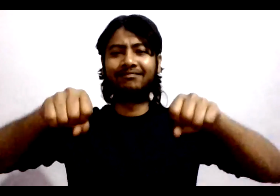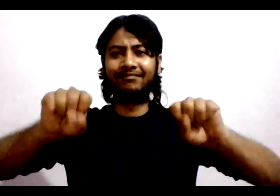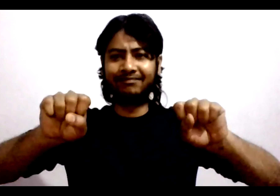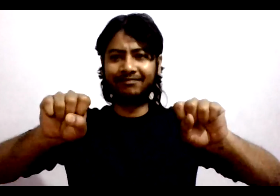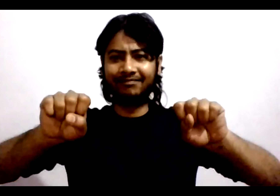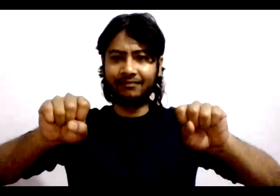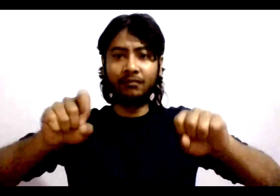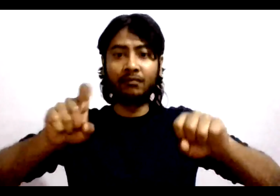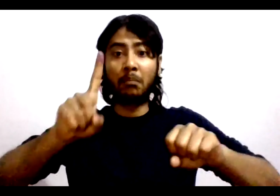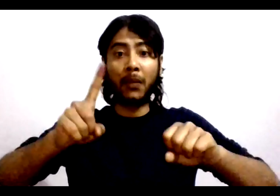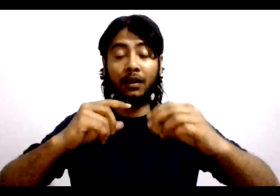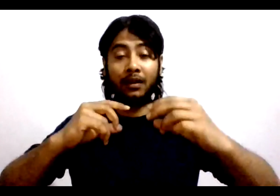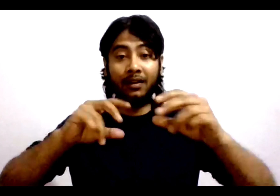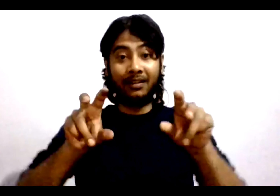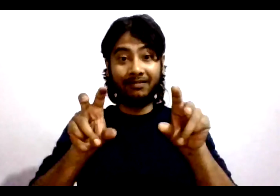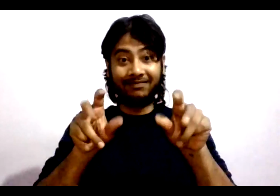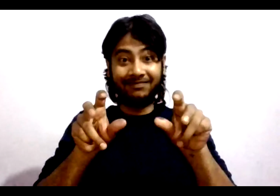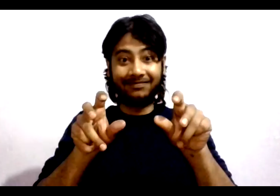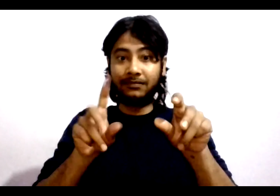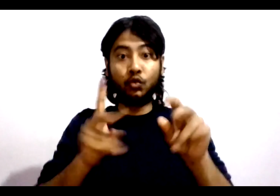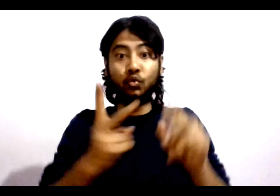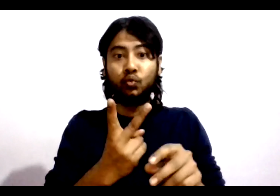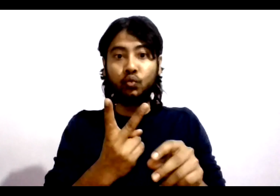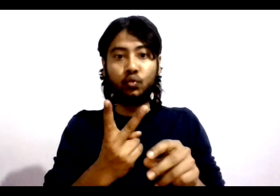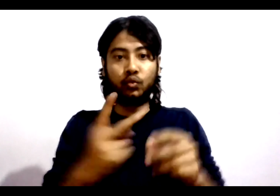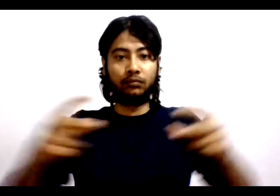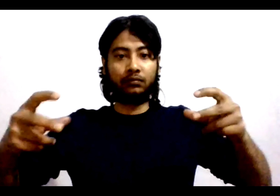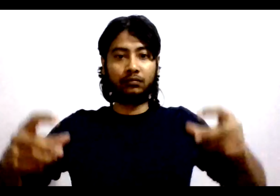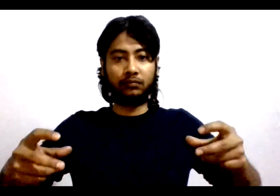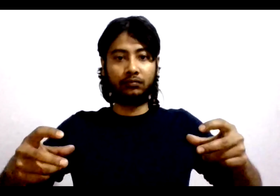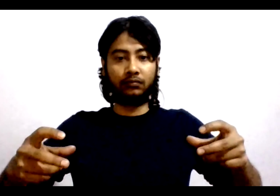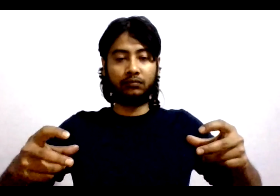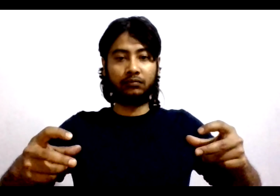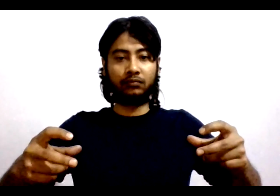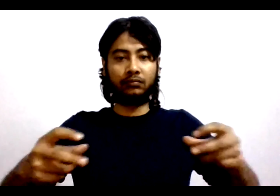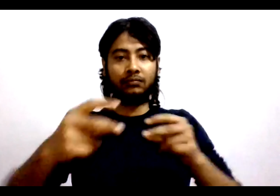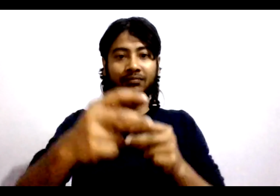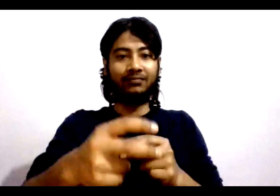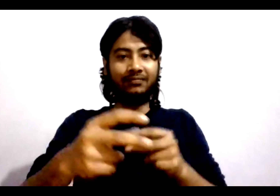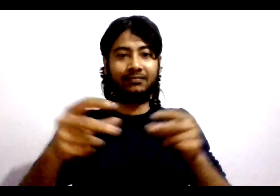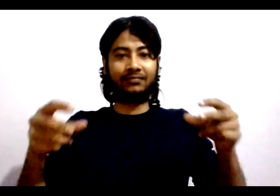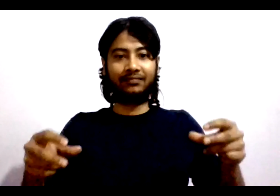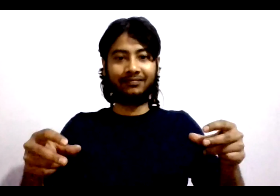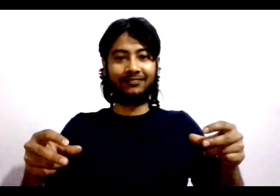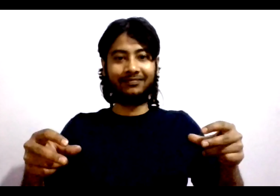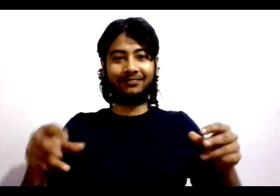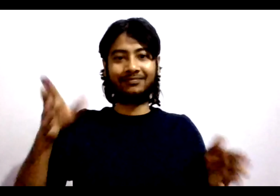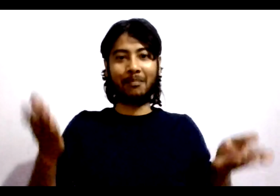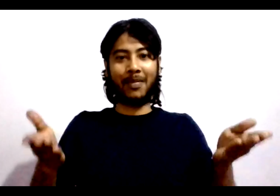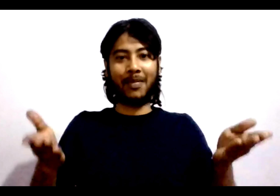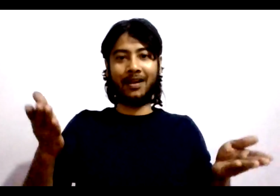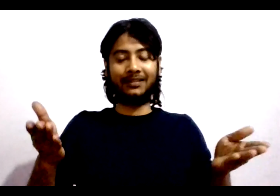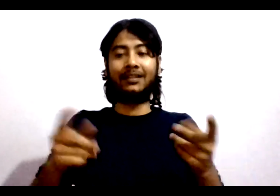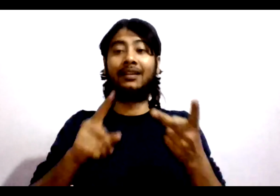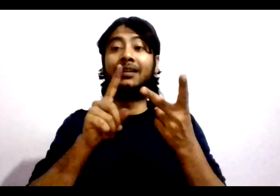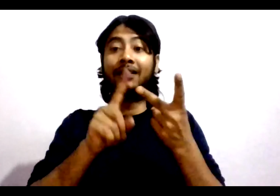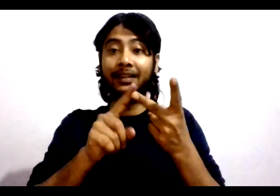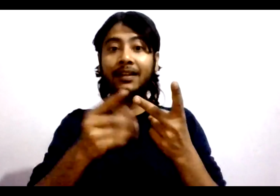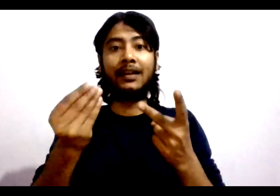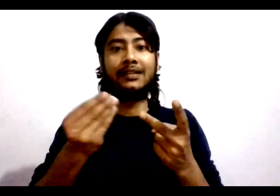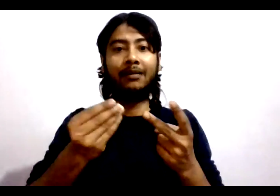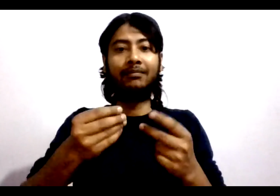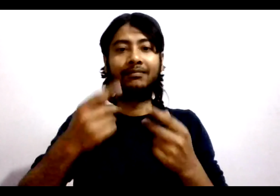scooties, and some are also going ahead giving them a little more costlier mobility devices. So that's already